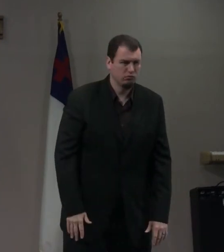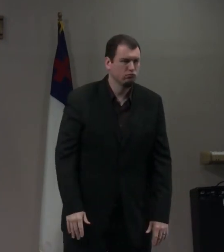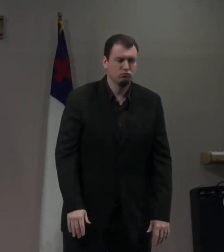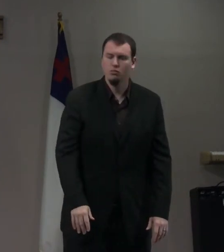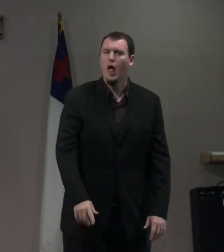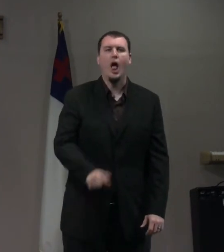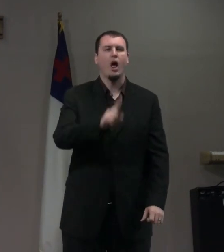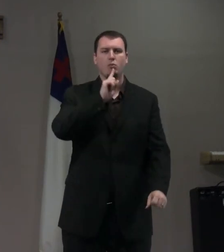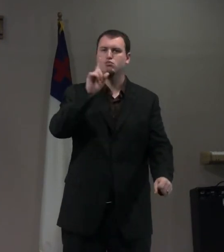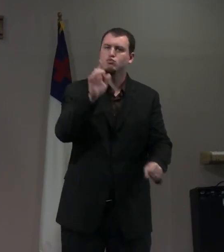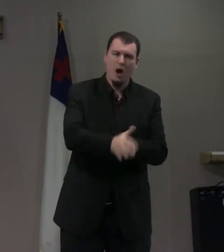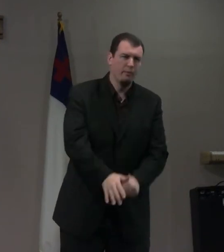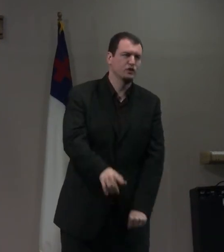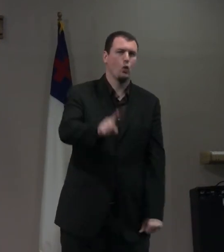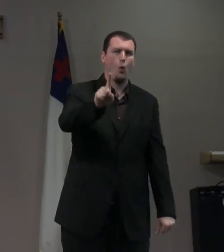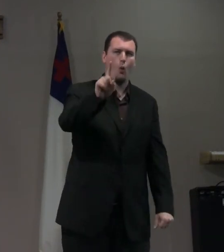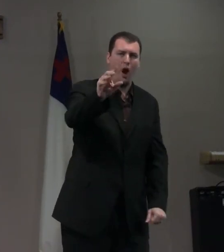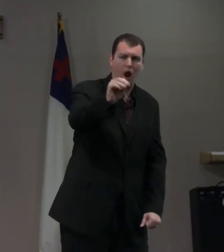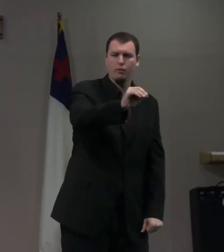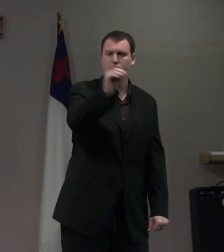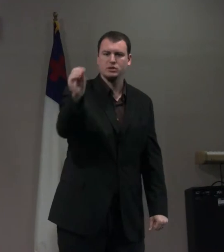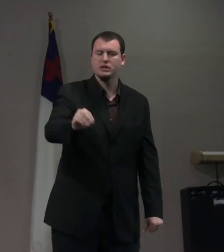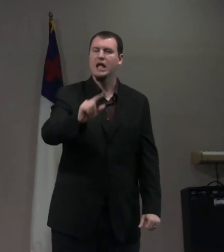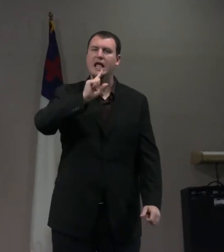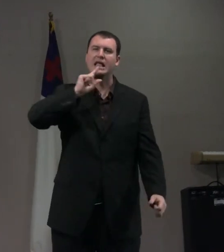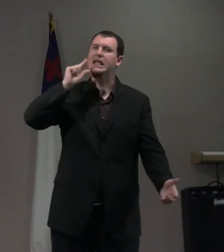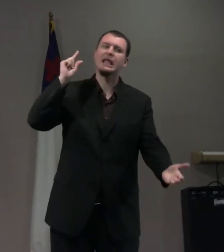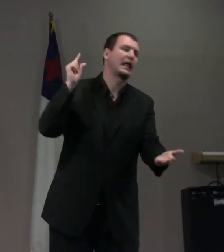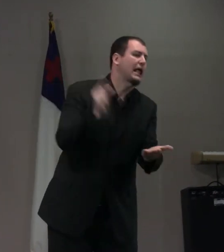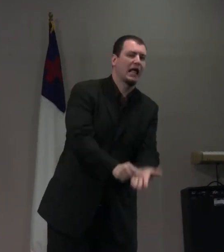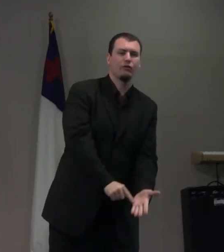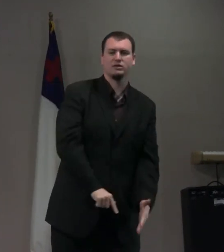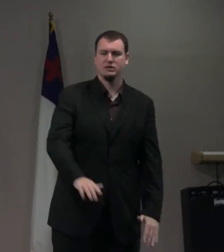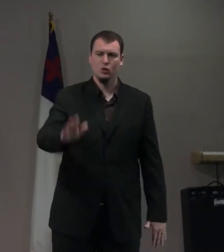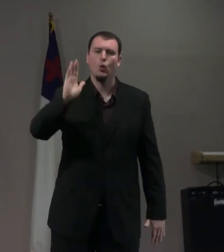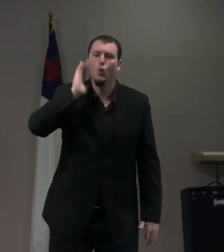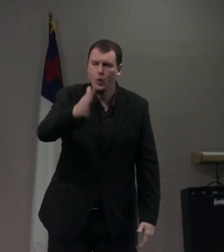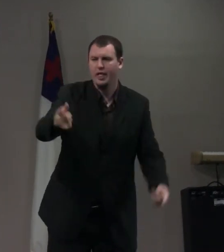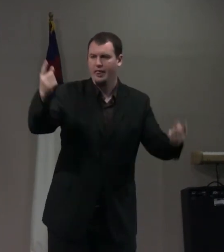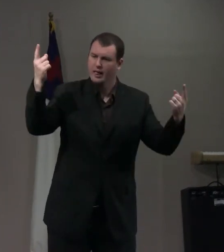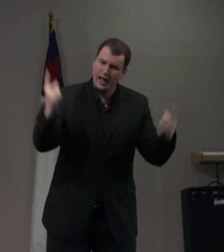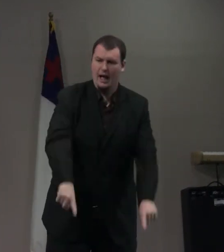happen. I promise you 100% guaranteed it will happen.